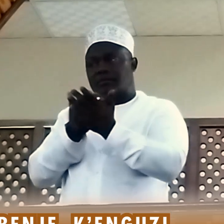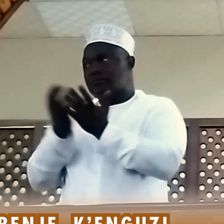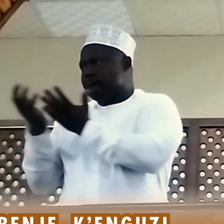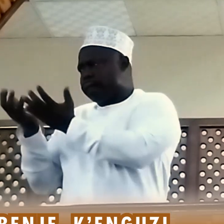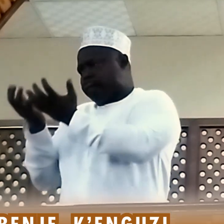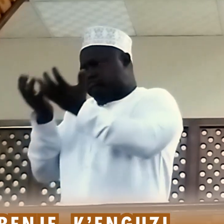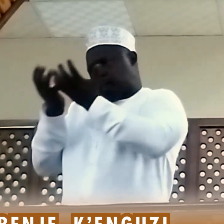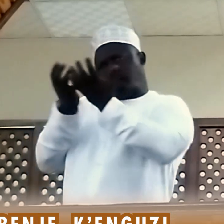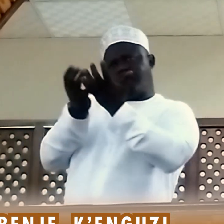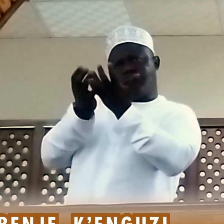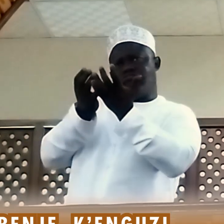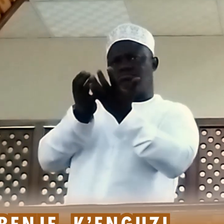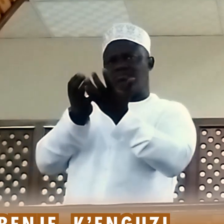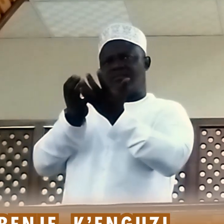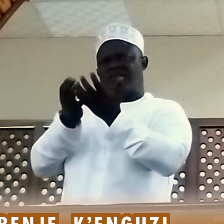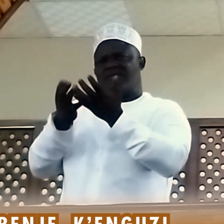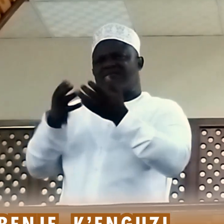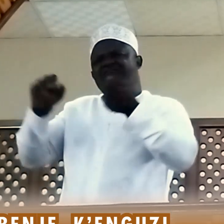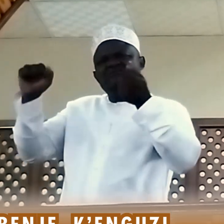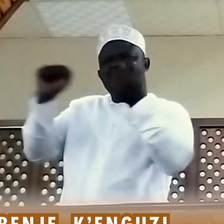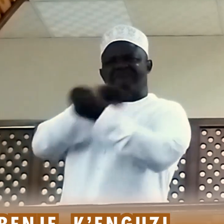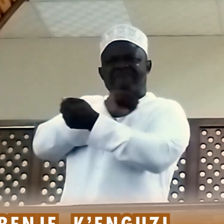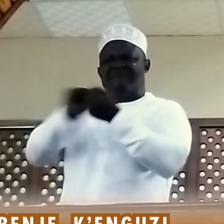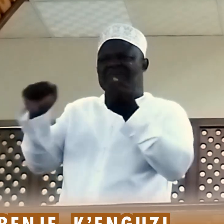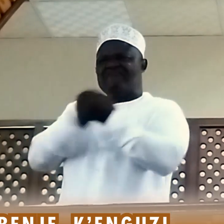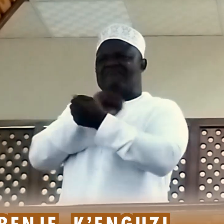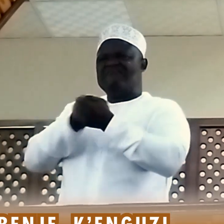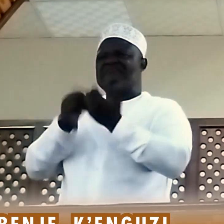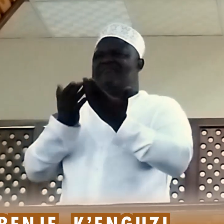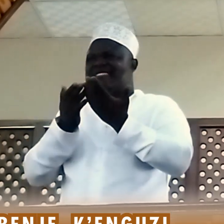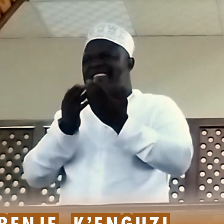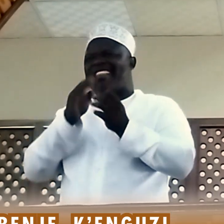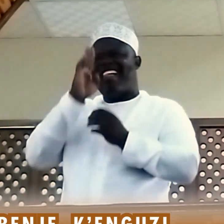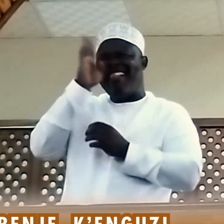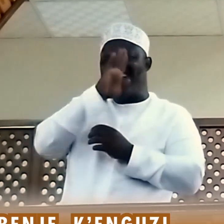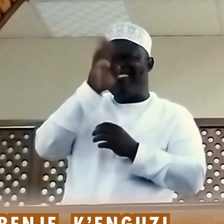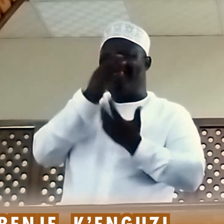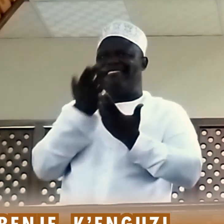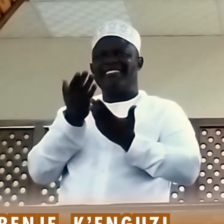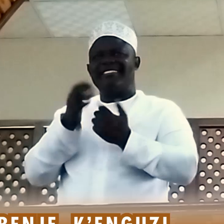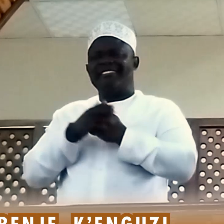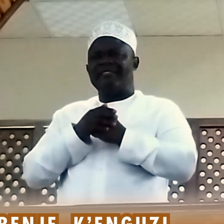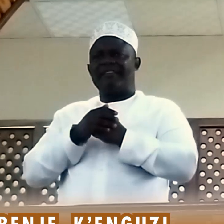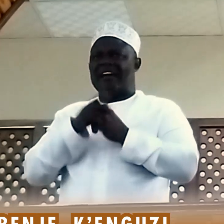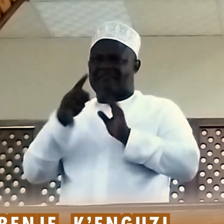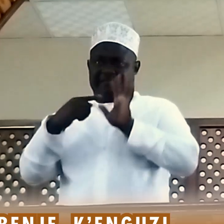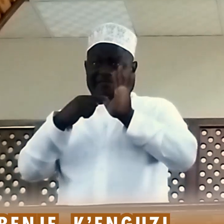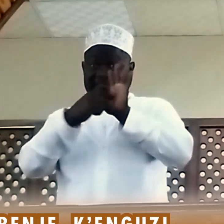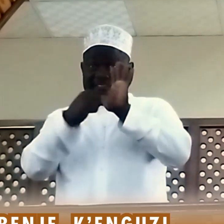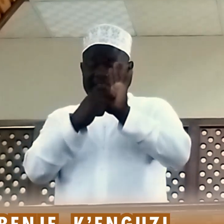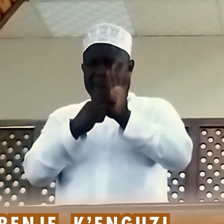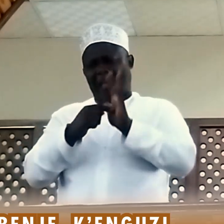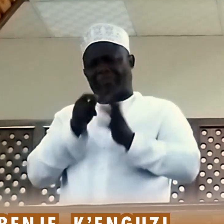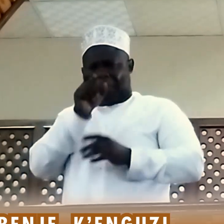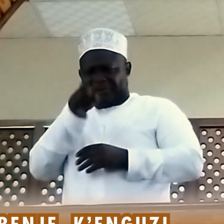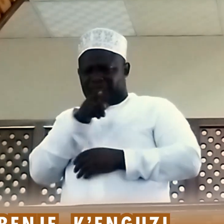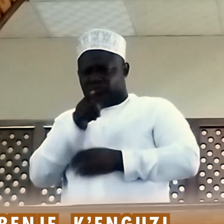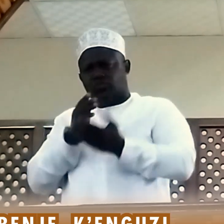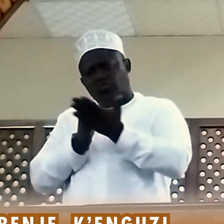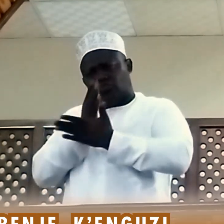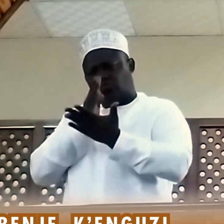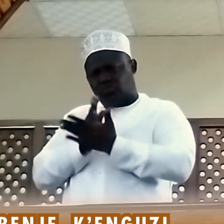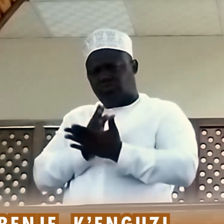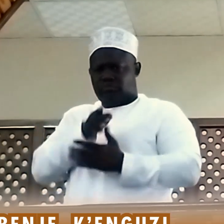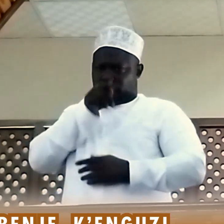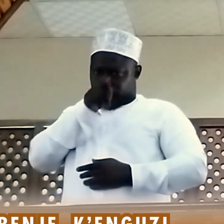n'ereetawo khiyana oba bukumpanya. Kwegamba nga bwe wandibadde ng'ogamba nti ekintu kino mu butuufu